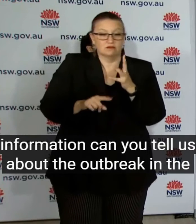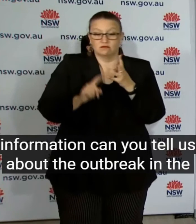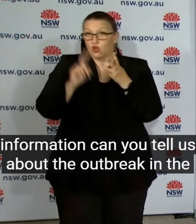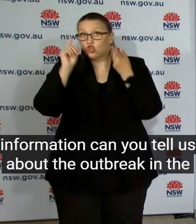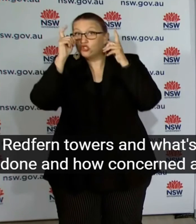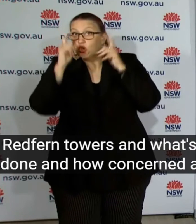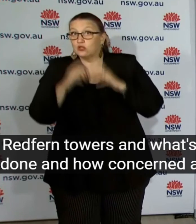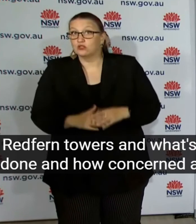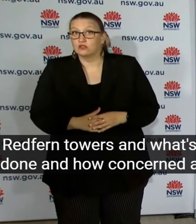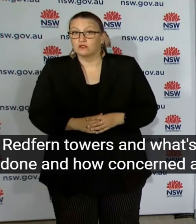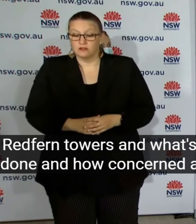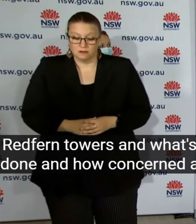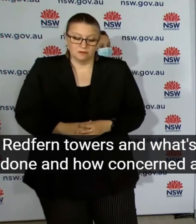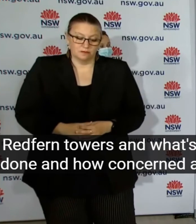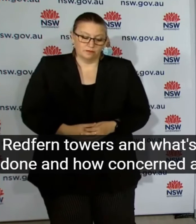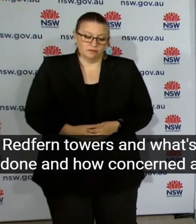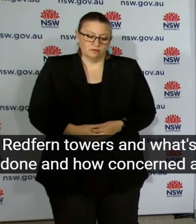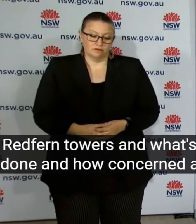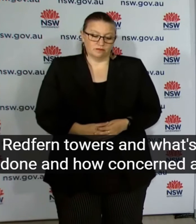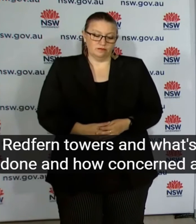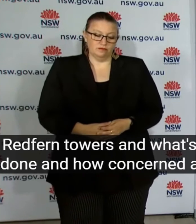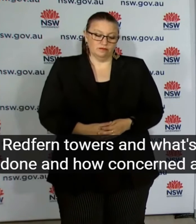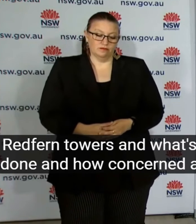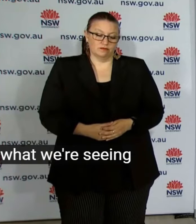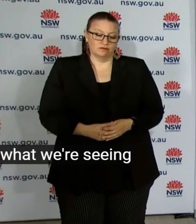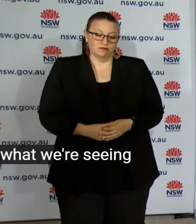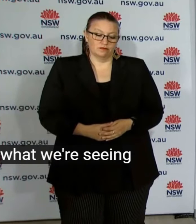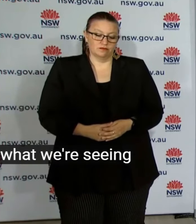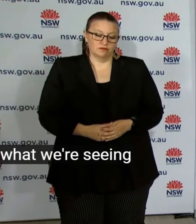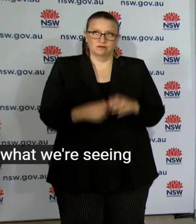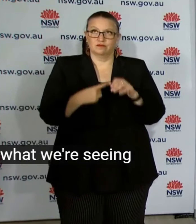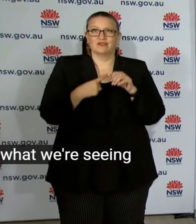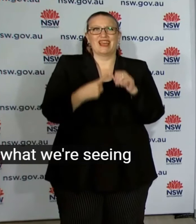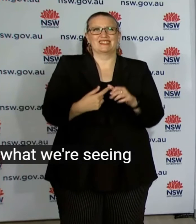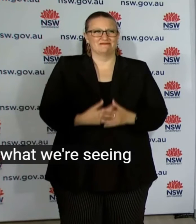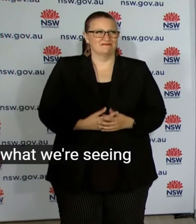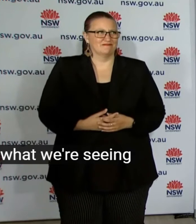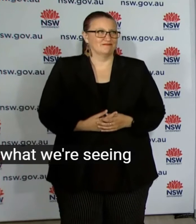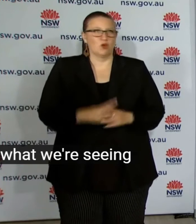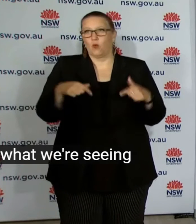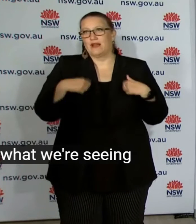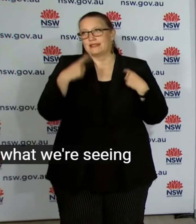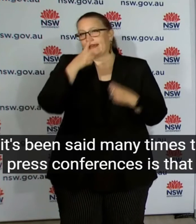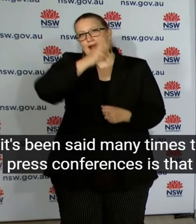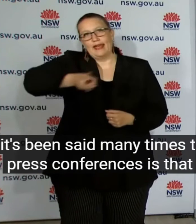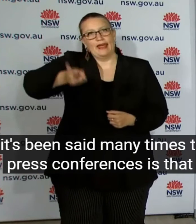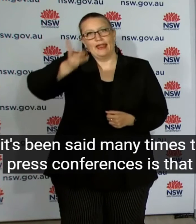What we're seeing, and I think it's been said many times at these press conferences, is that this virus is